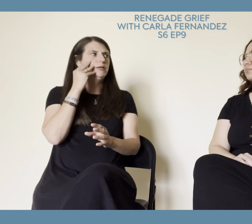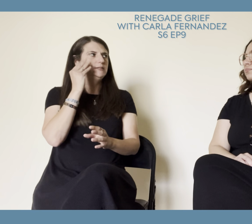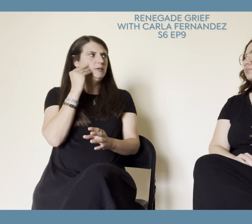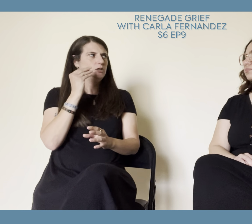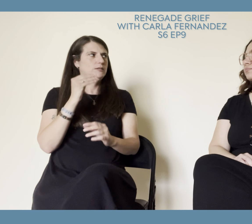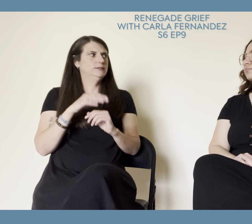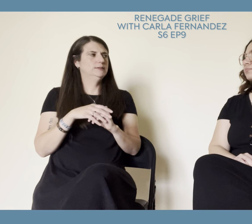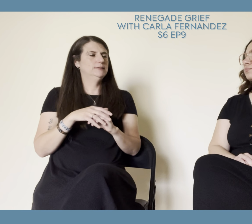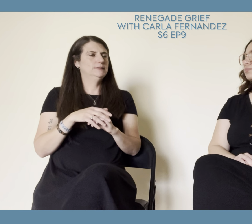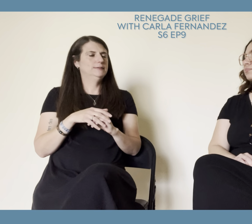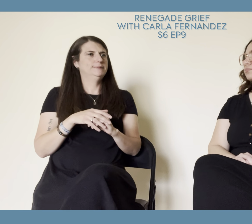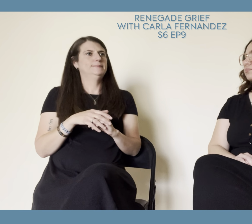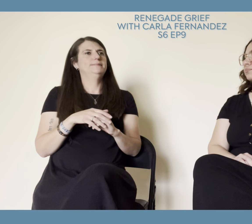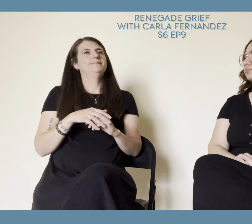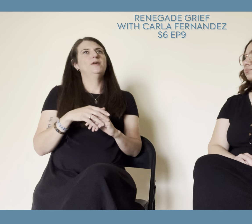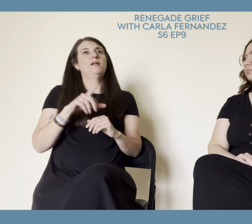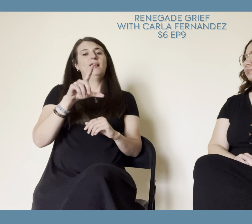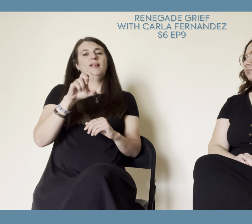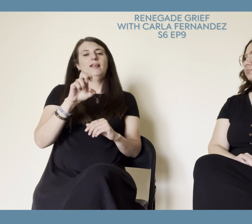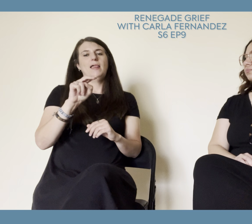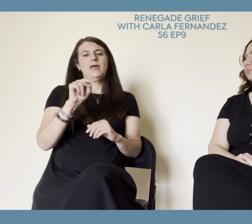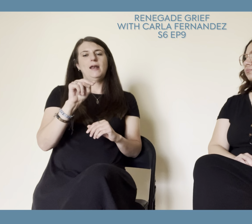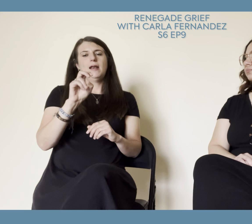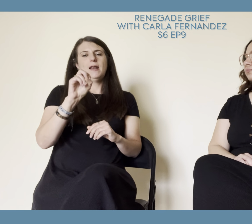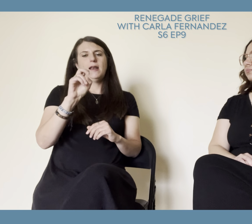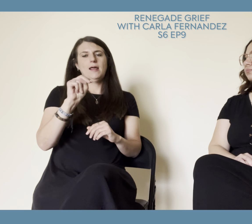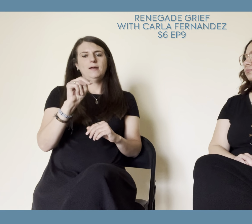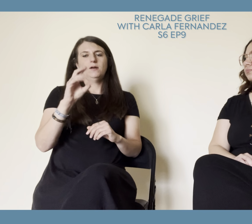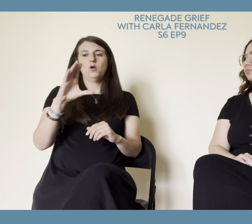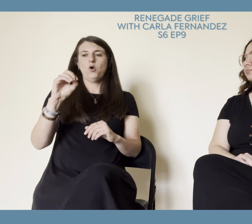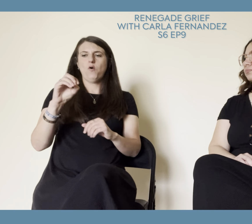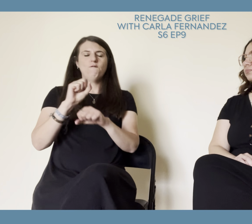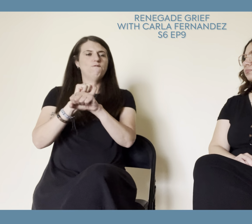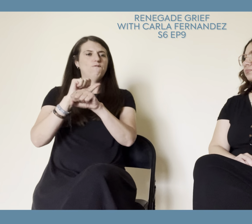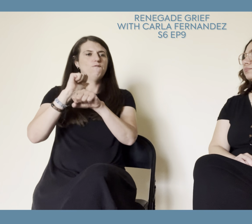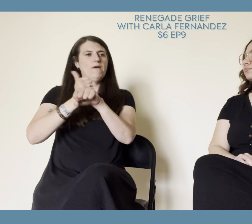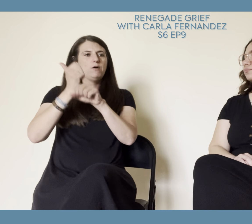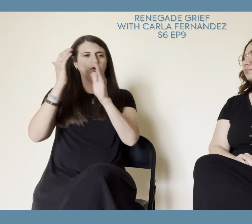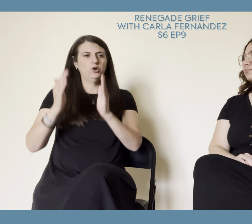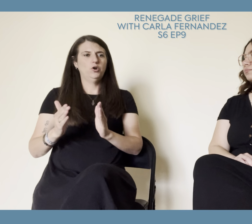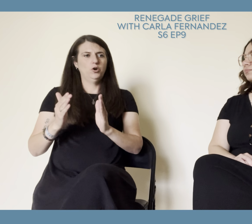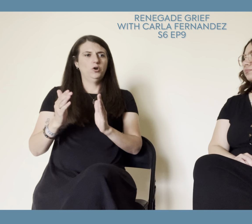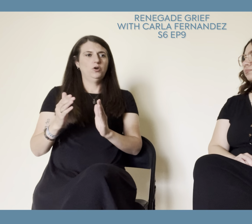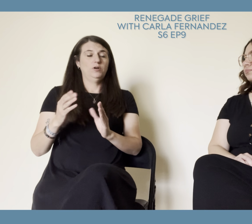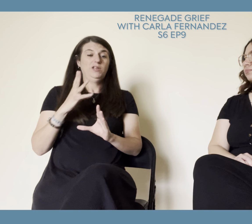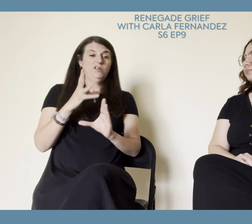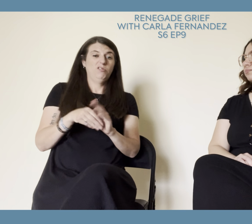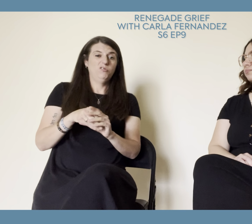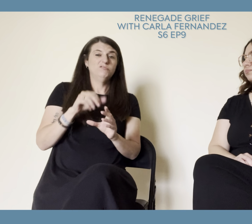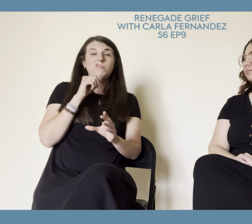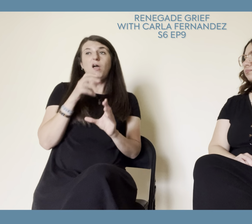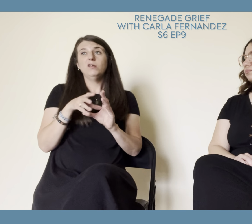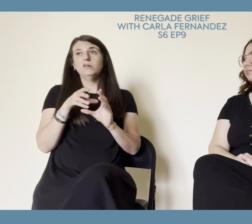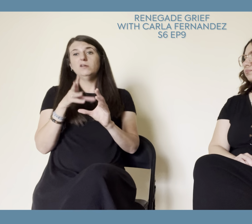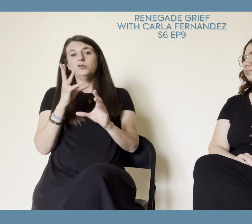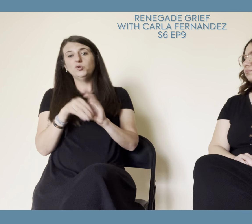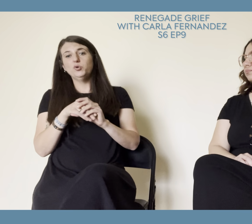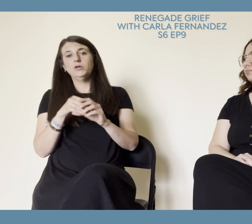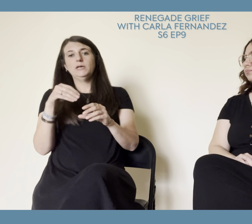ways in which, like for Lennon, my co-founder, and I, how our siblings have or haven't been a part of the dinner party. Everyone needs a little bit of a different type